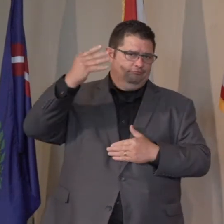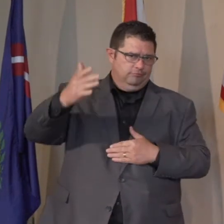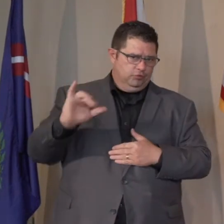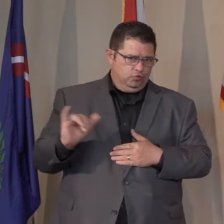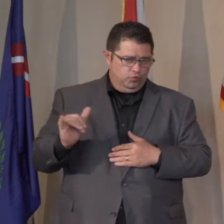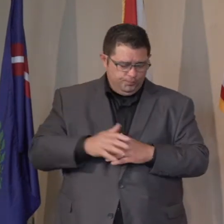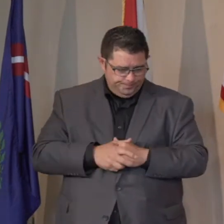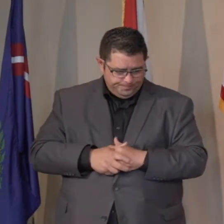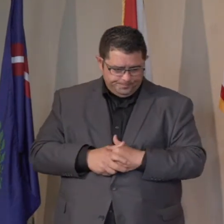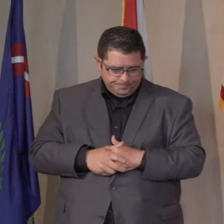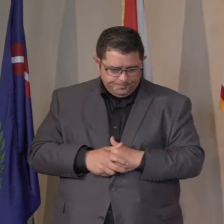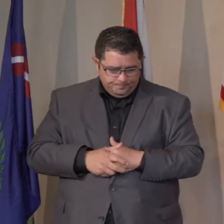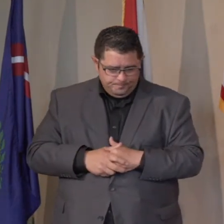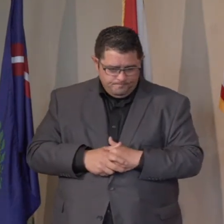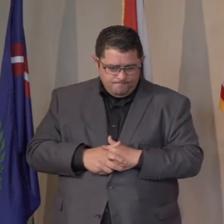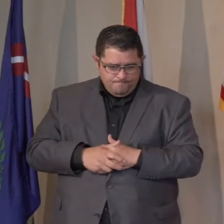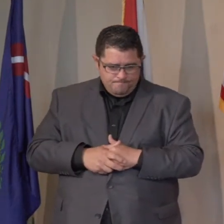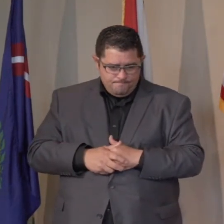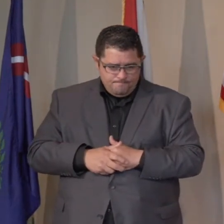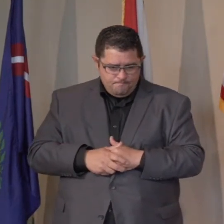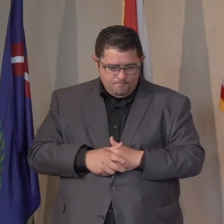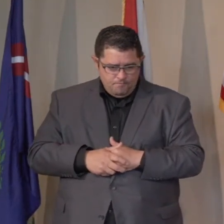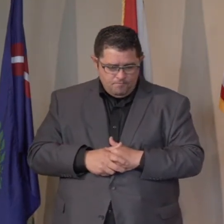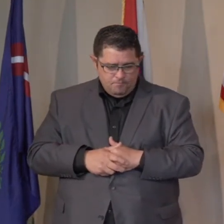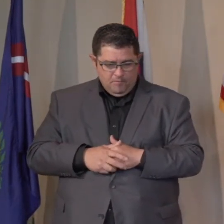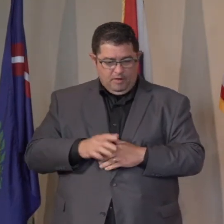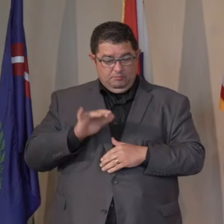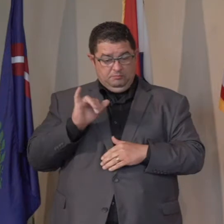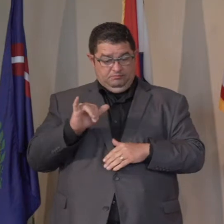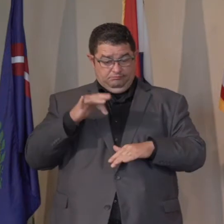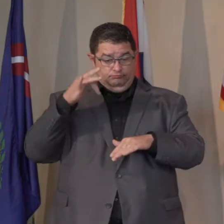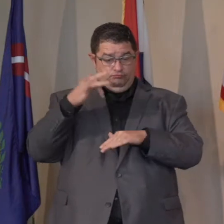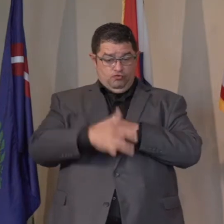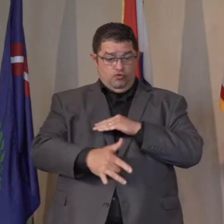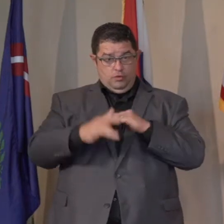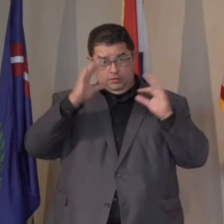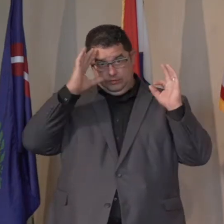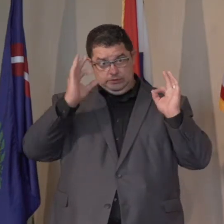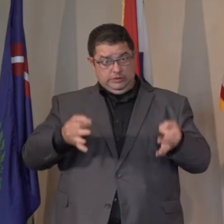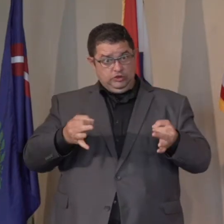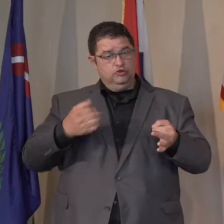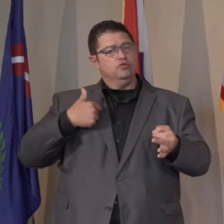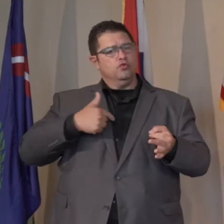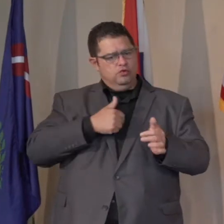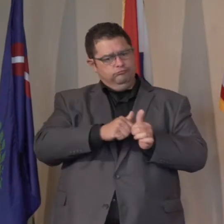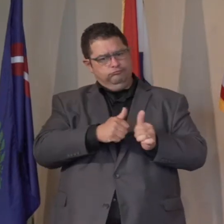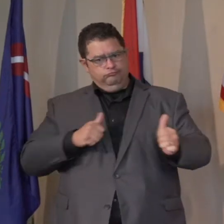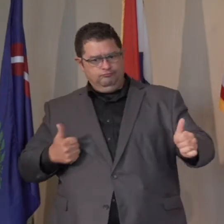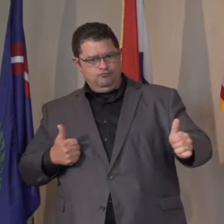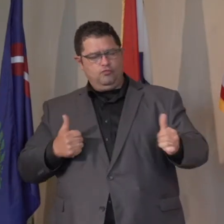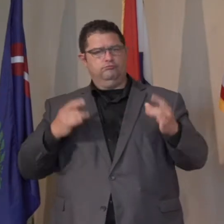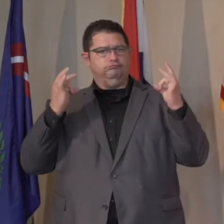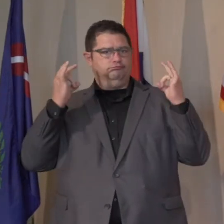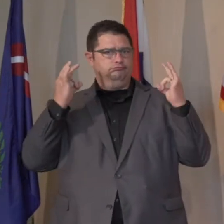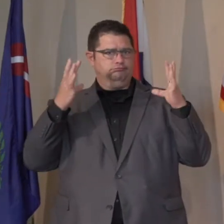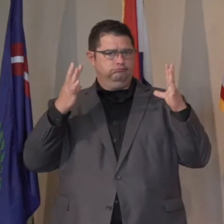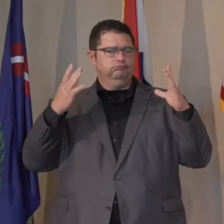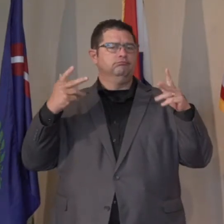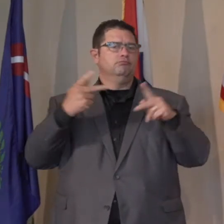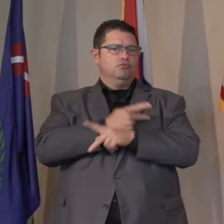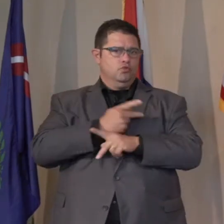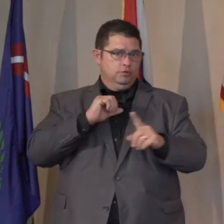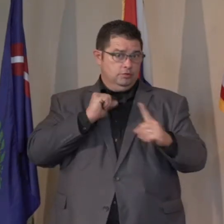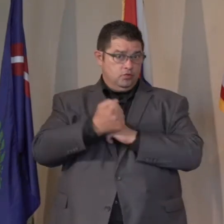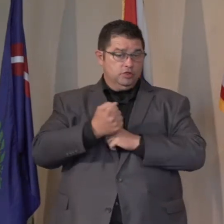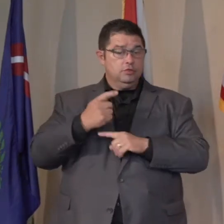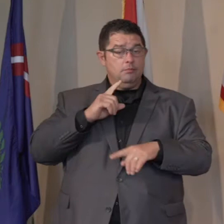County. As a result of that early action, we avoided the devastating impact in our community, but the spread of